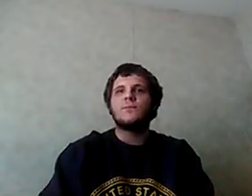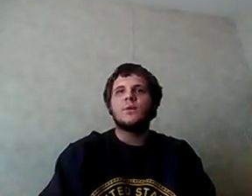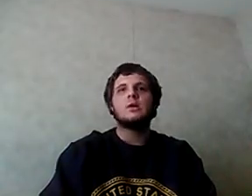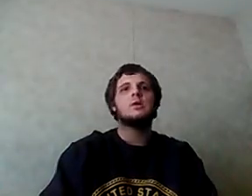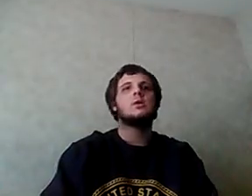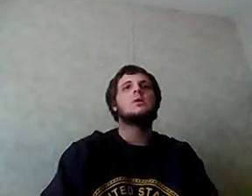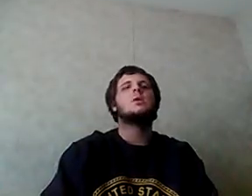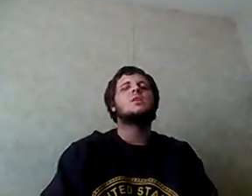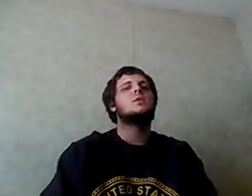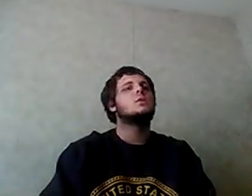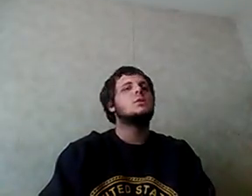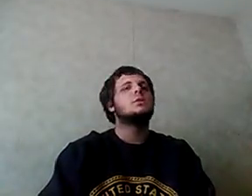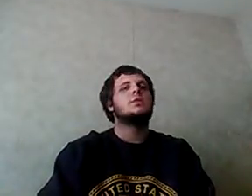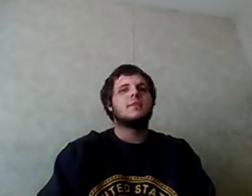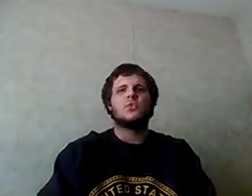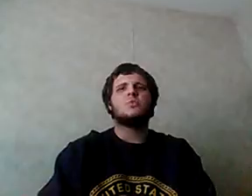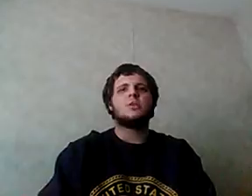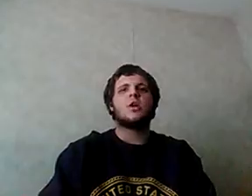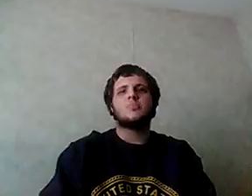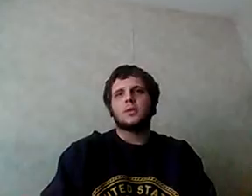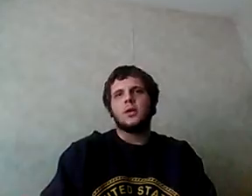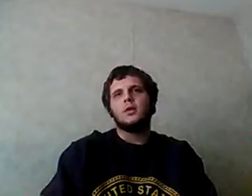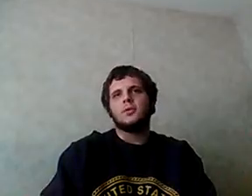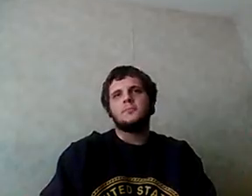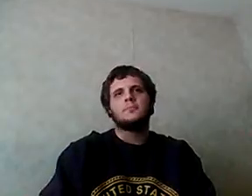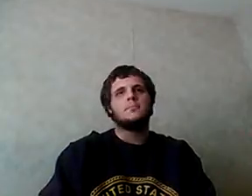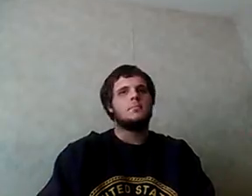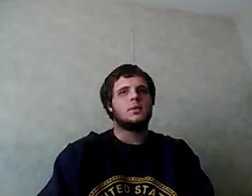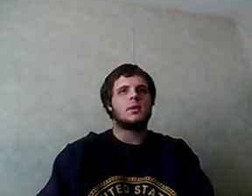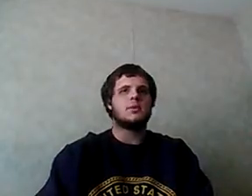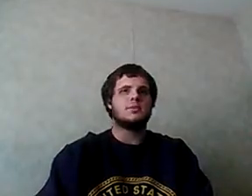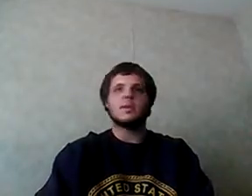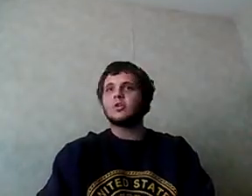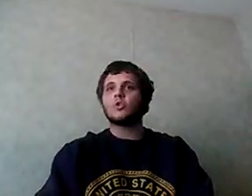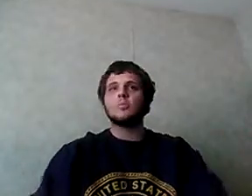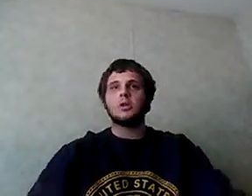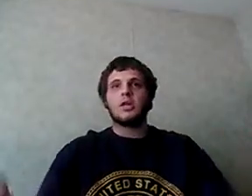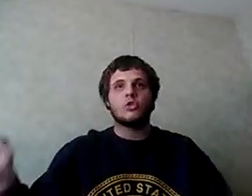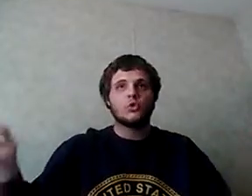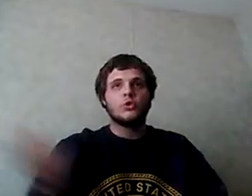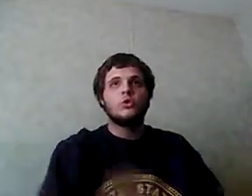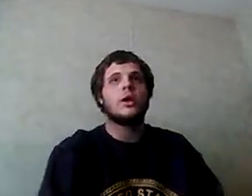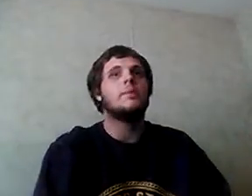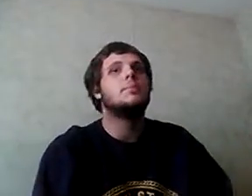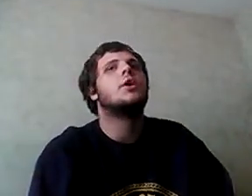stuff, that's going to be complicated. Because then they're going to be hitting through you like